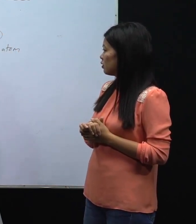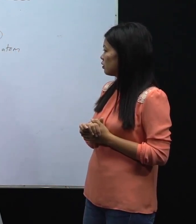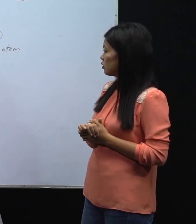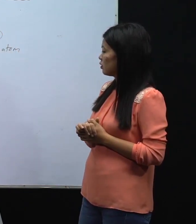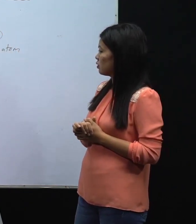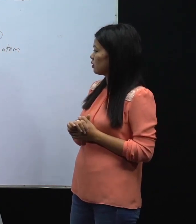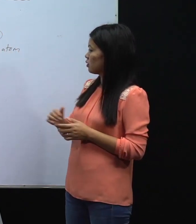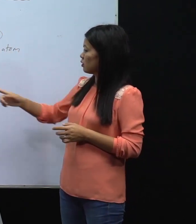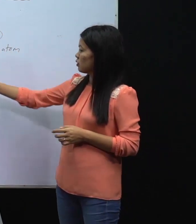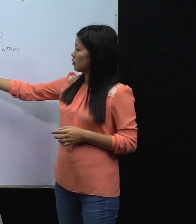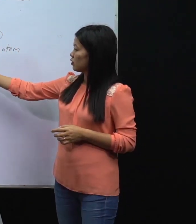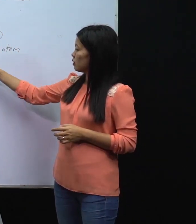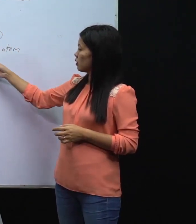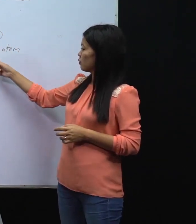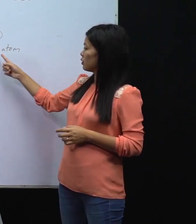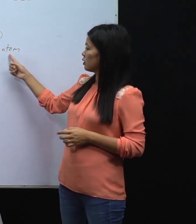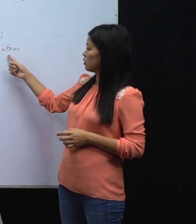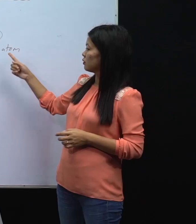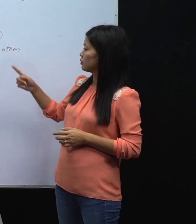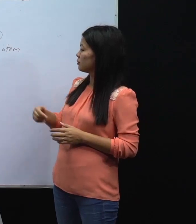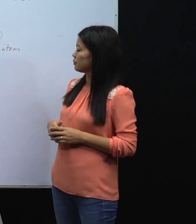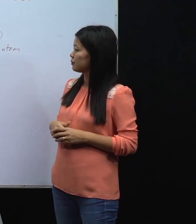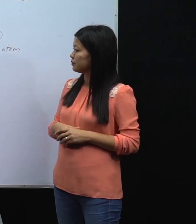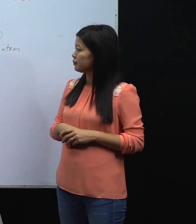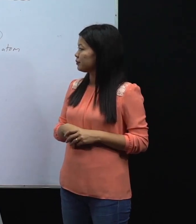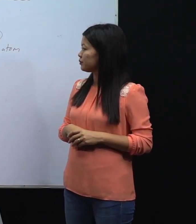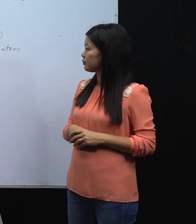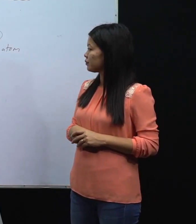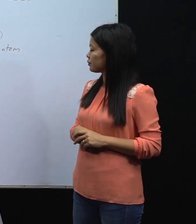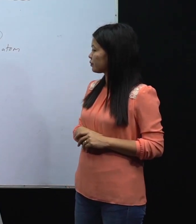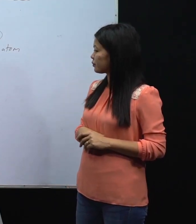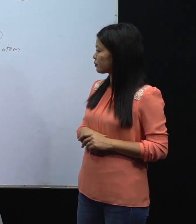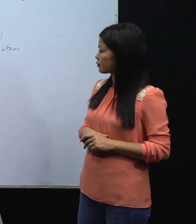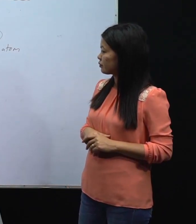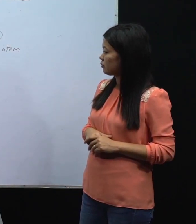Okay, so for this, just take a example like